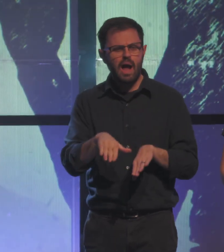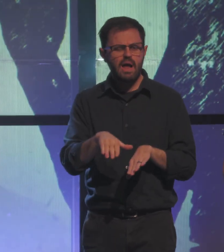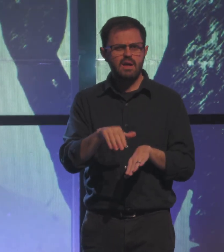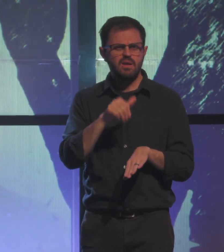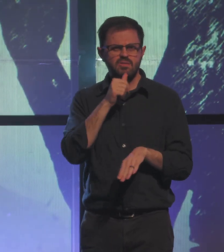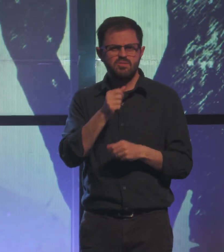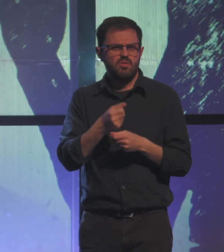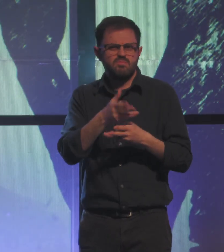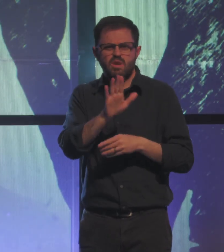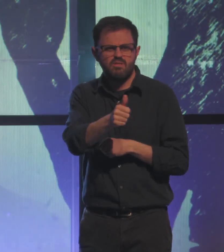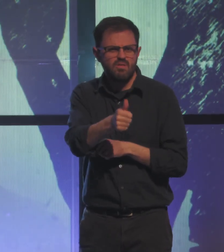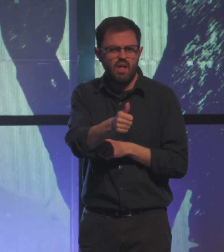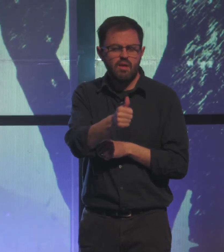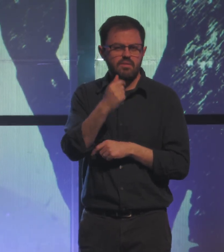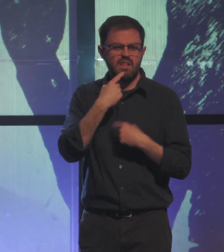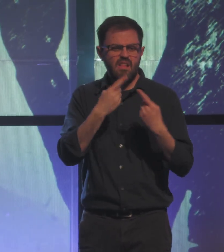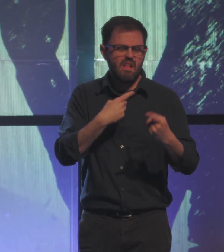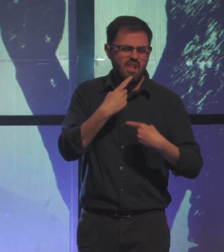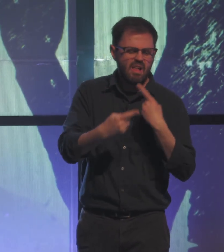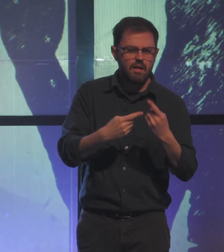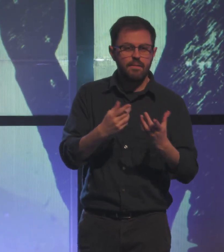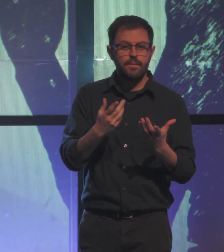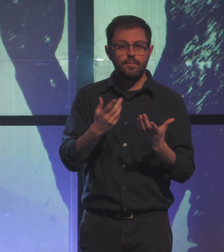yourself? Well, hope